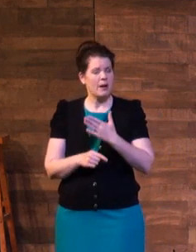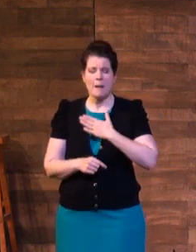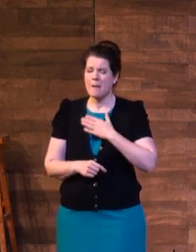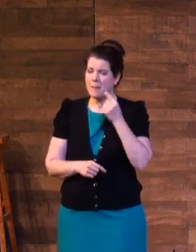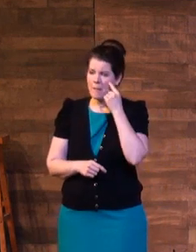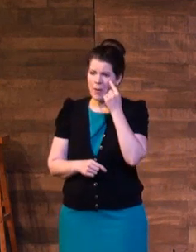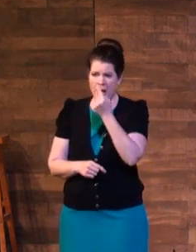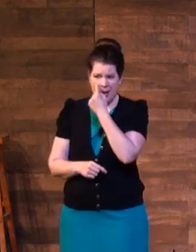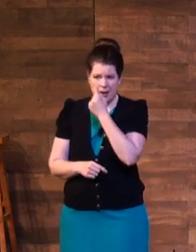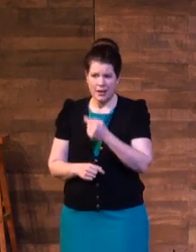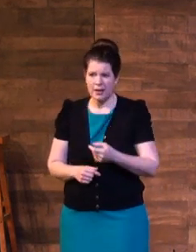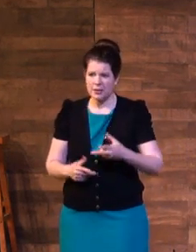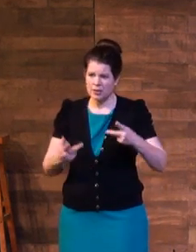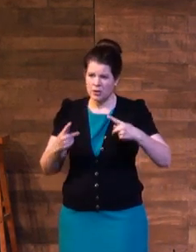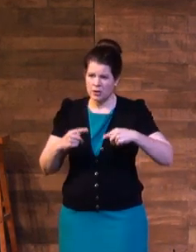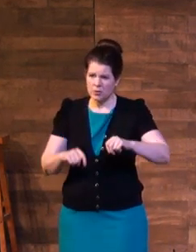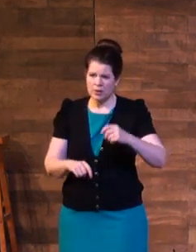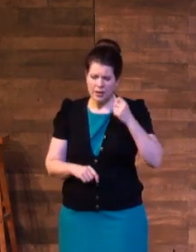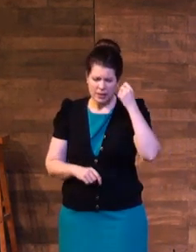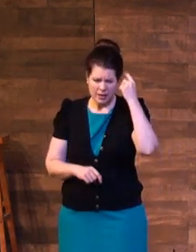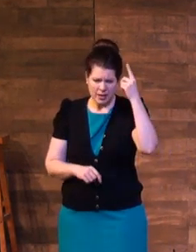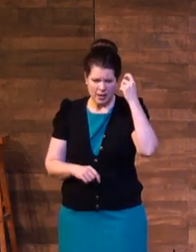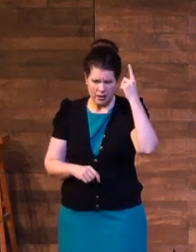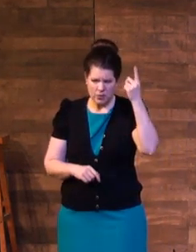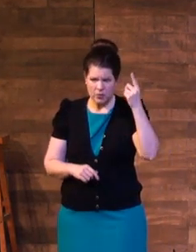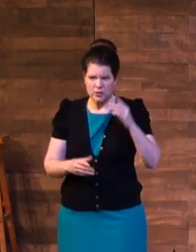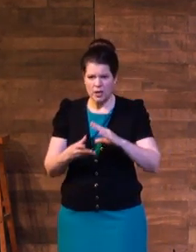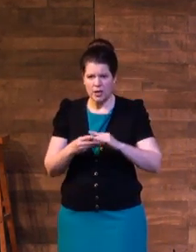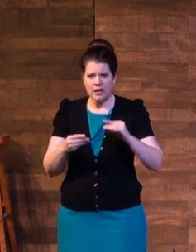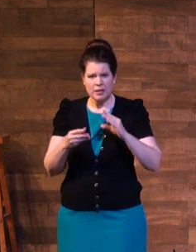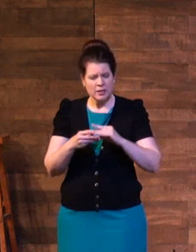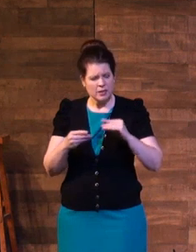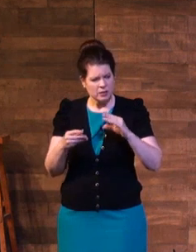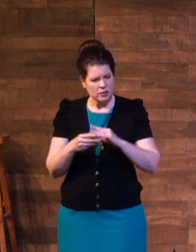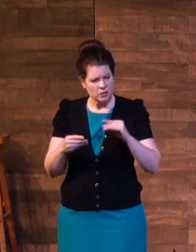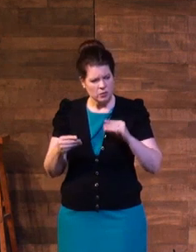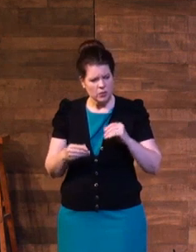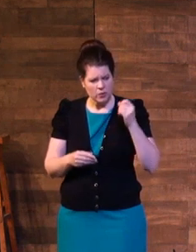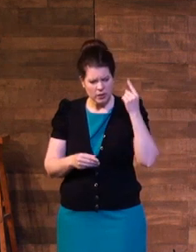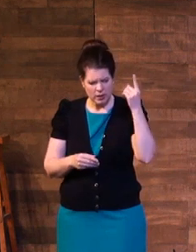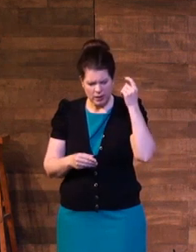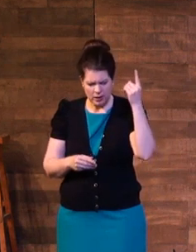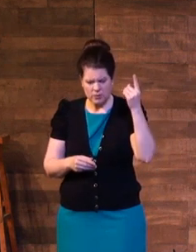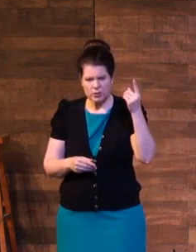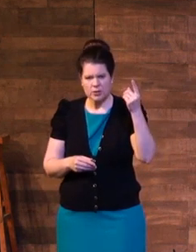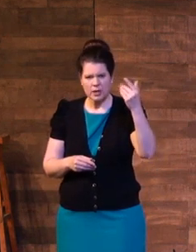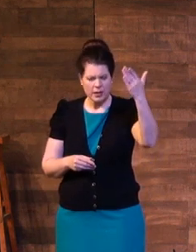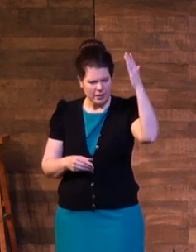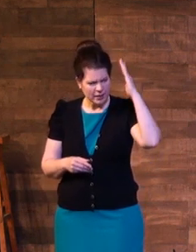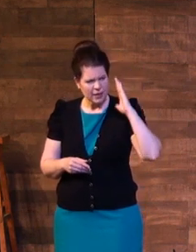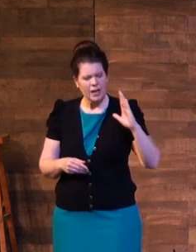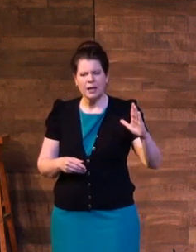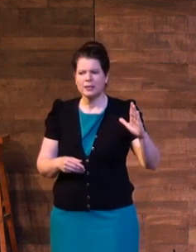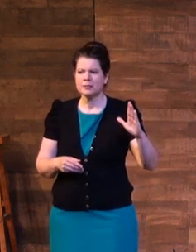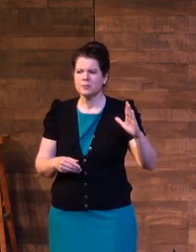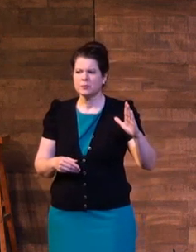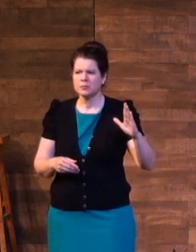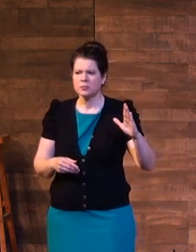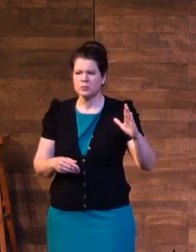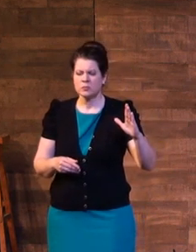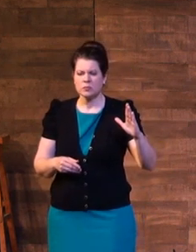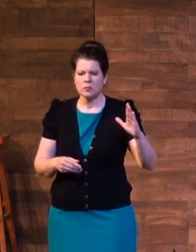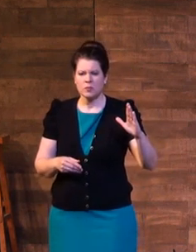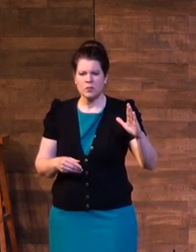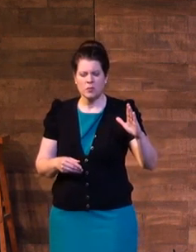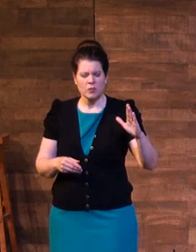of this story and trying to place it with what I understand about God to be good and to be holy. And we need to establish an